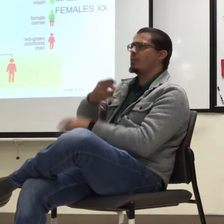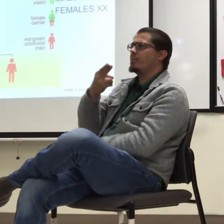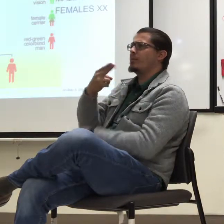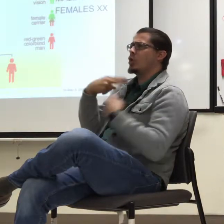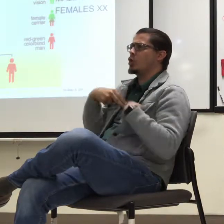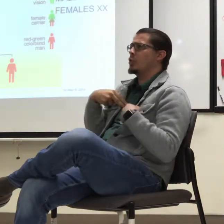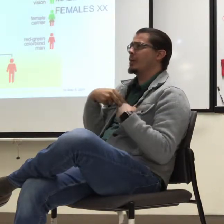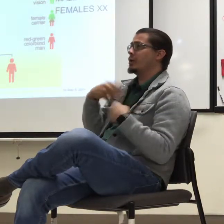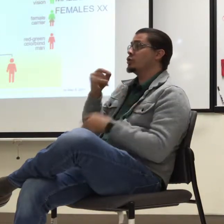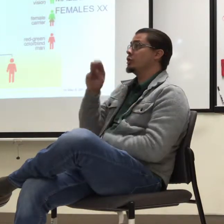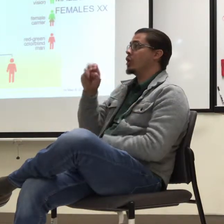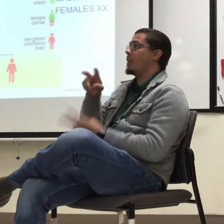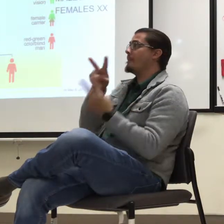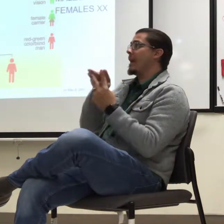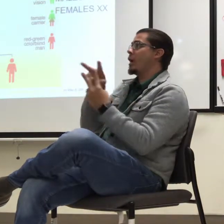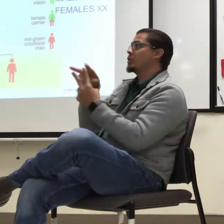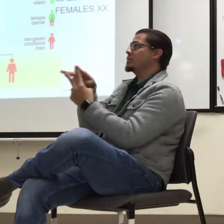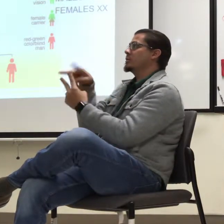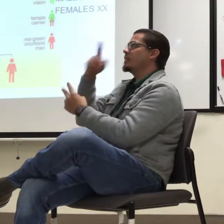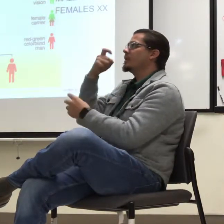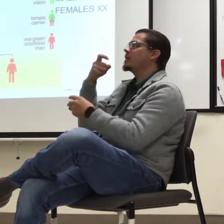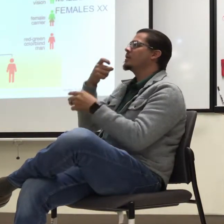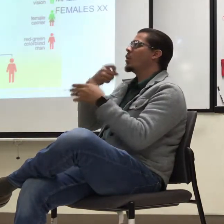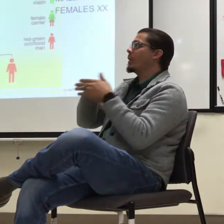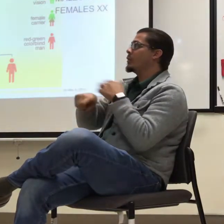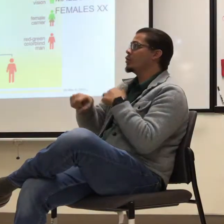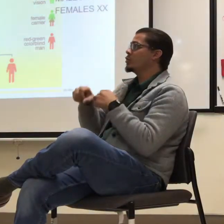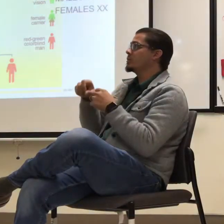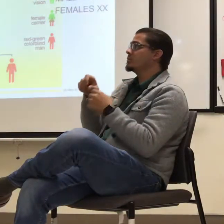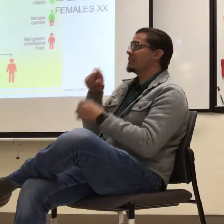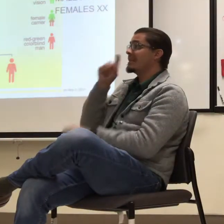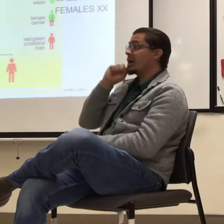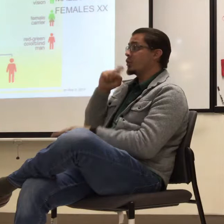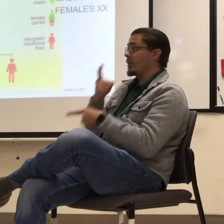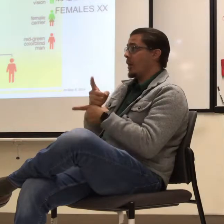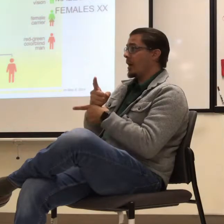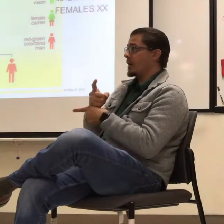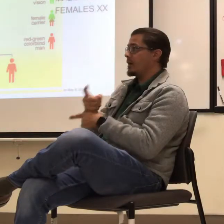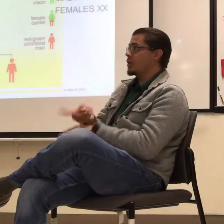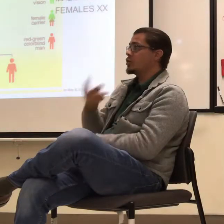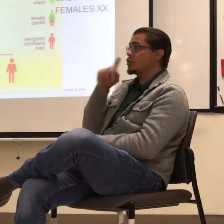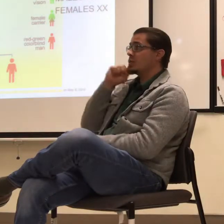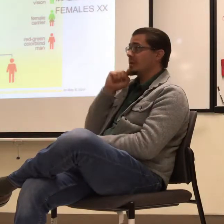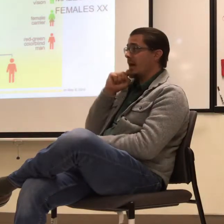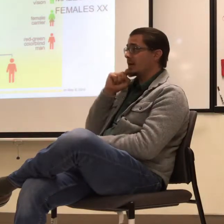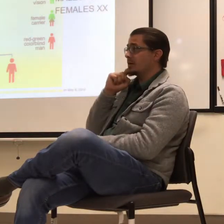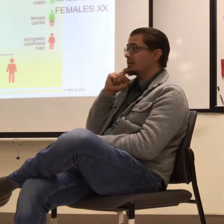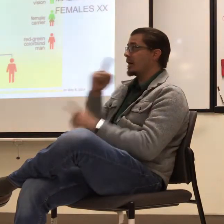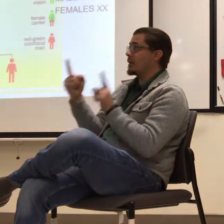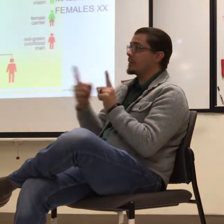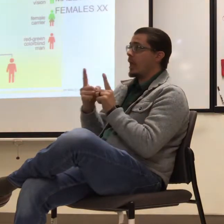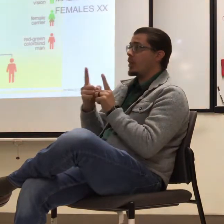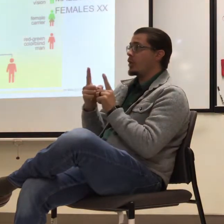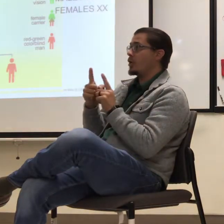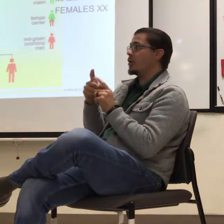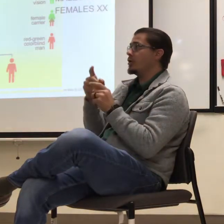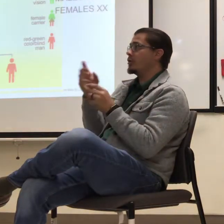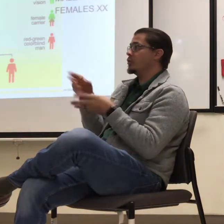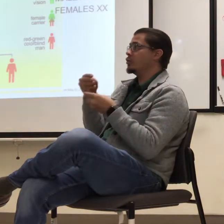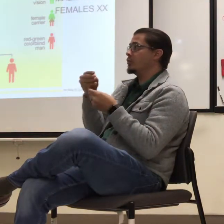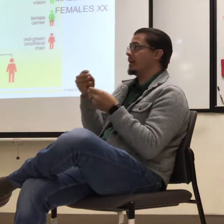pairs because we reproduce sexually. Okay, there's two sexes that come together that contribute the